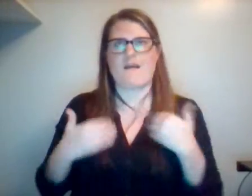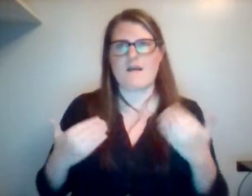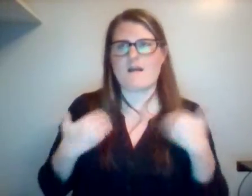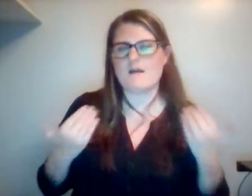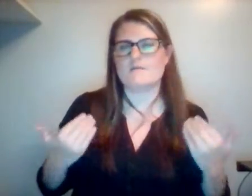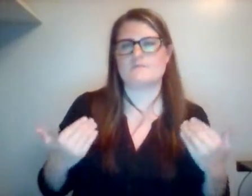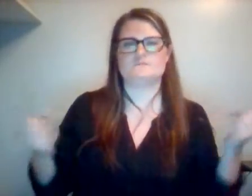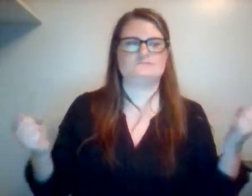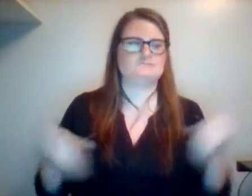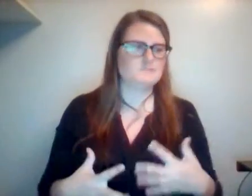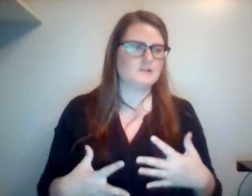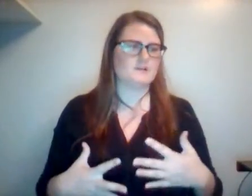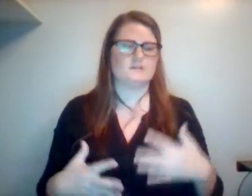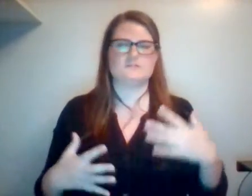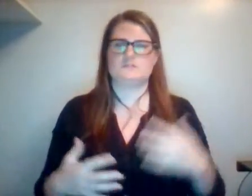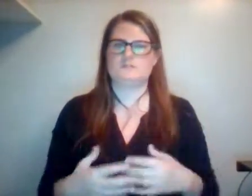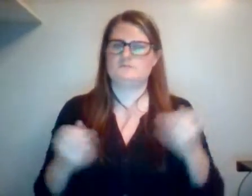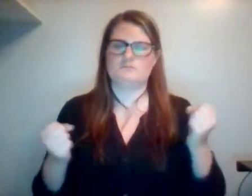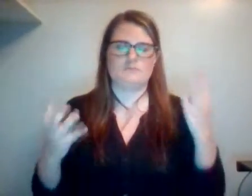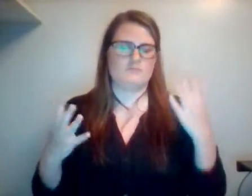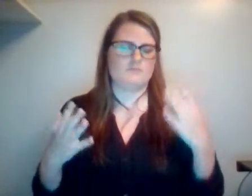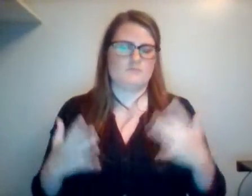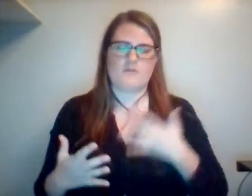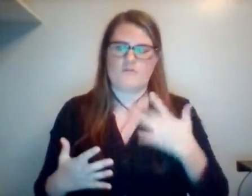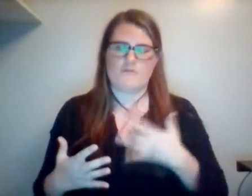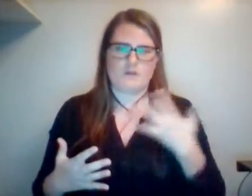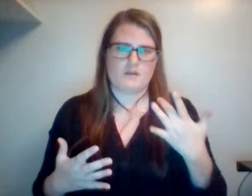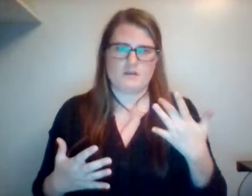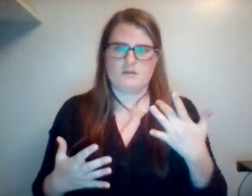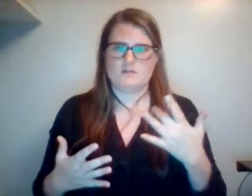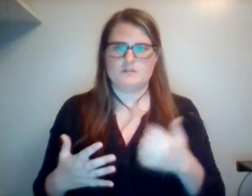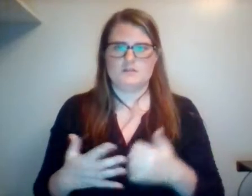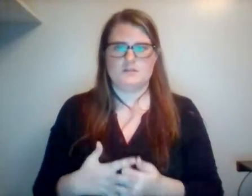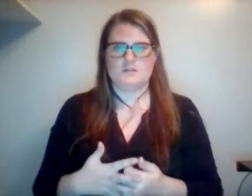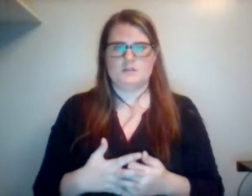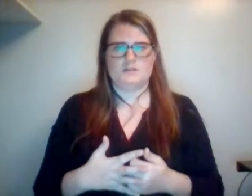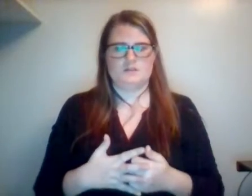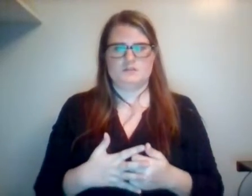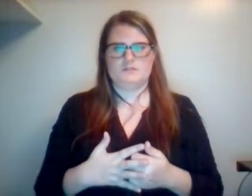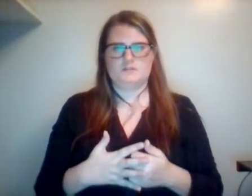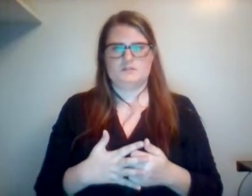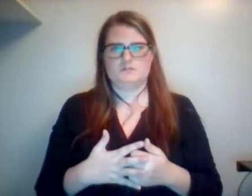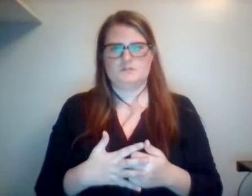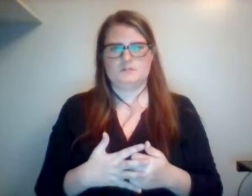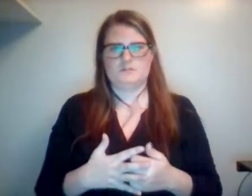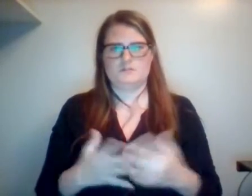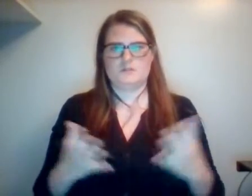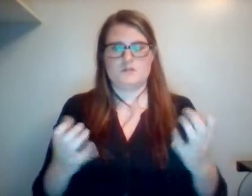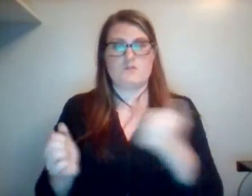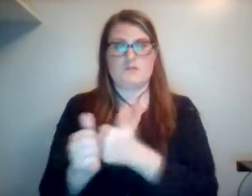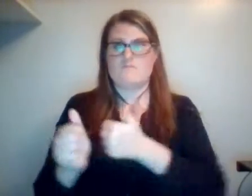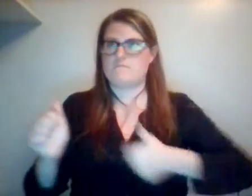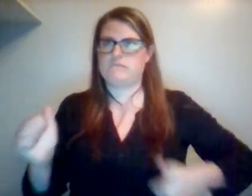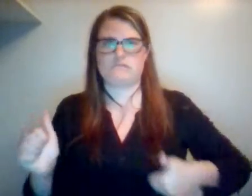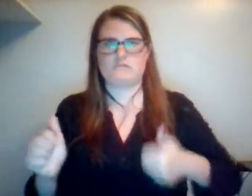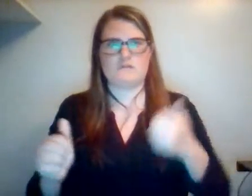us. And we just are not attracted to this day at all, and we would very happily avoid it for another 5 or 10 minutes, and there's